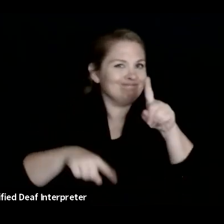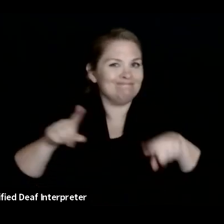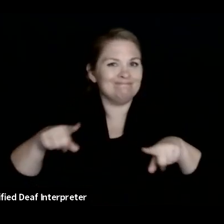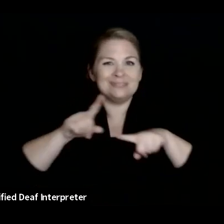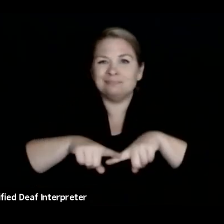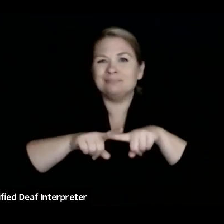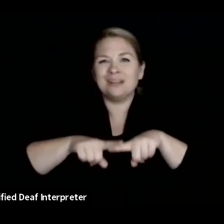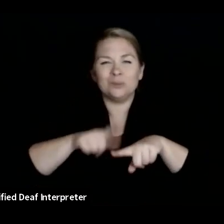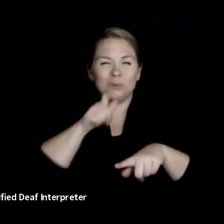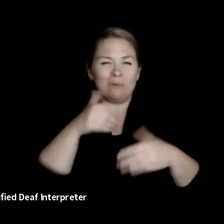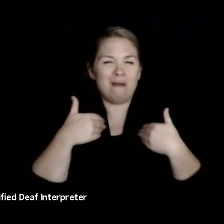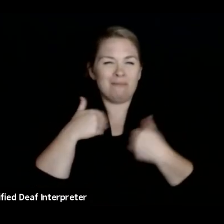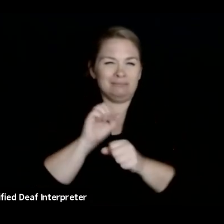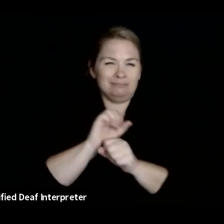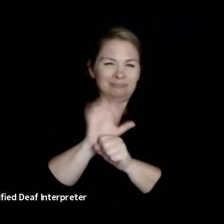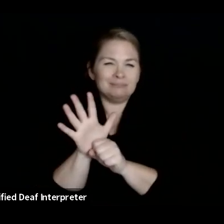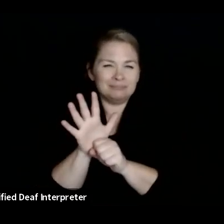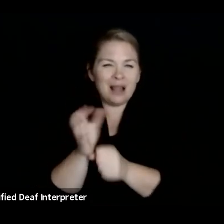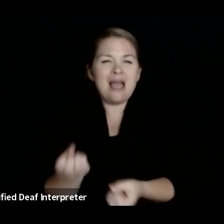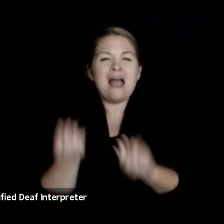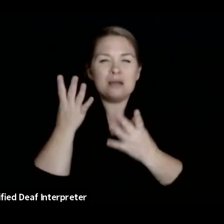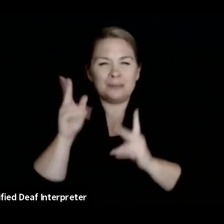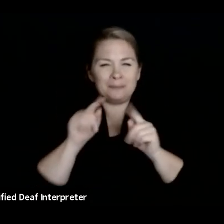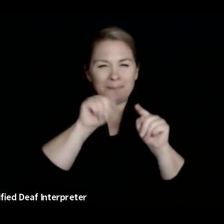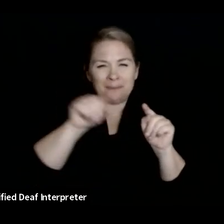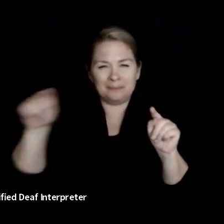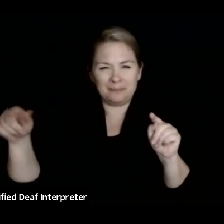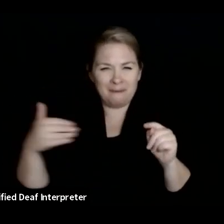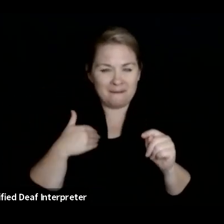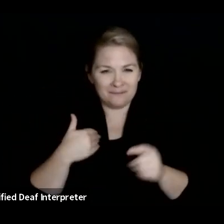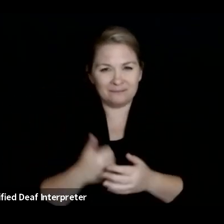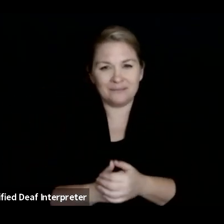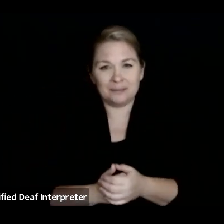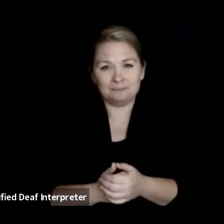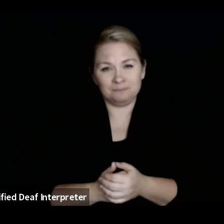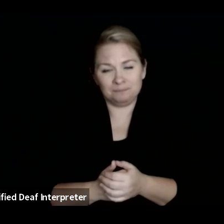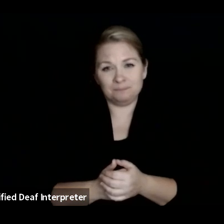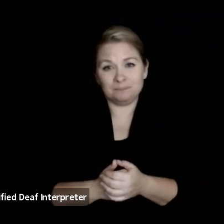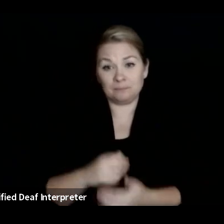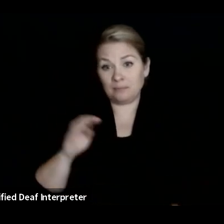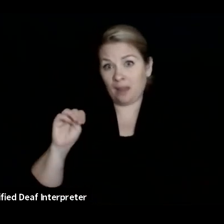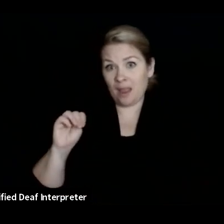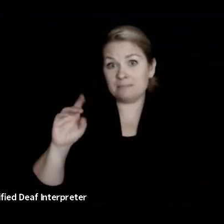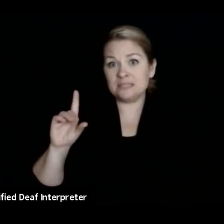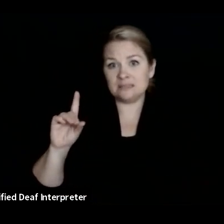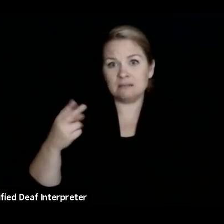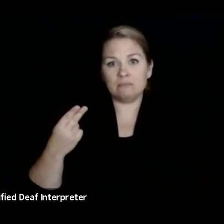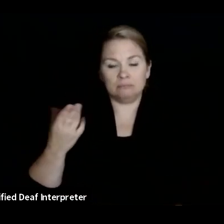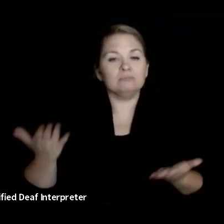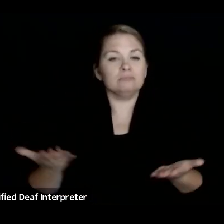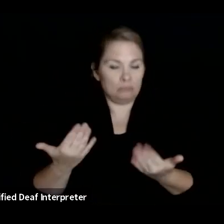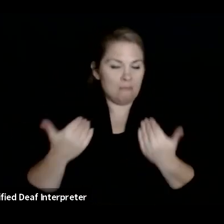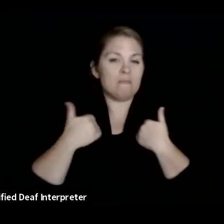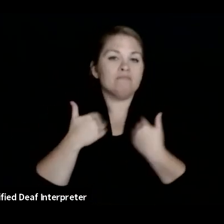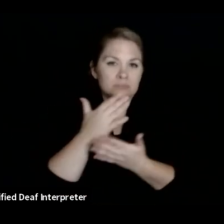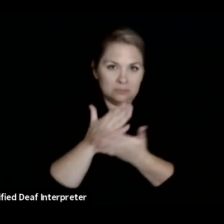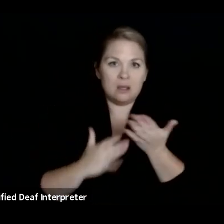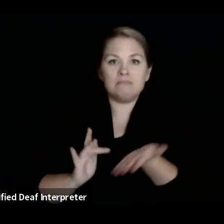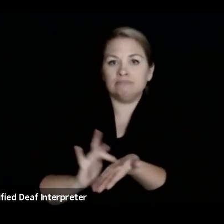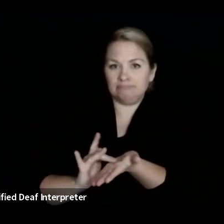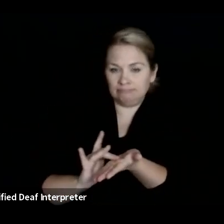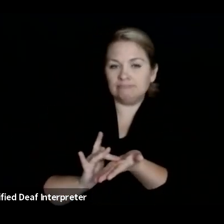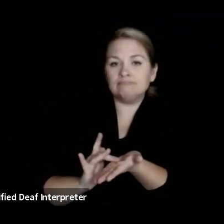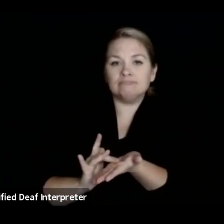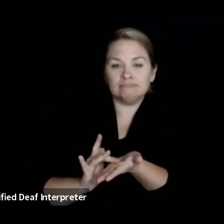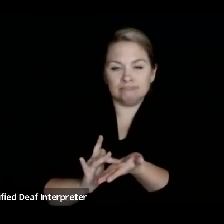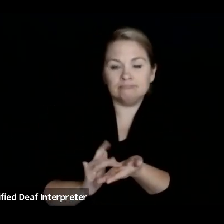have a small supply in reserve here at MDH, and we have encouraged hospitals to reach out and contact us if they run out so that we